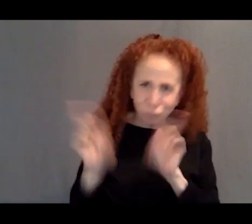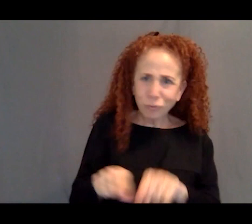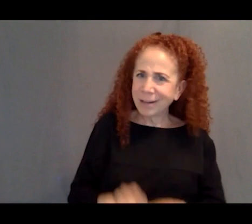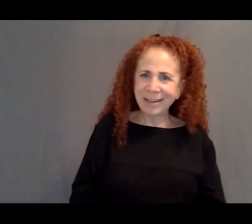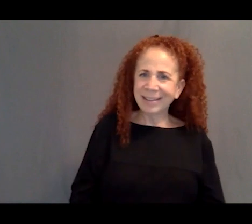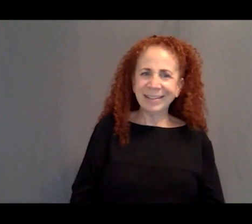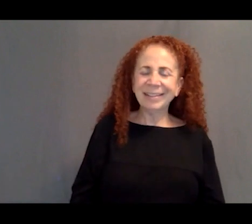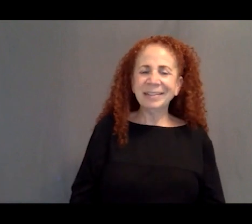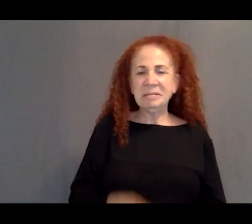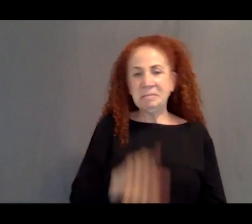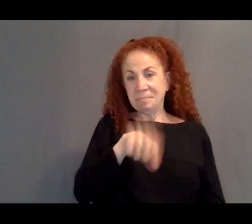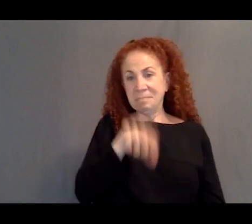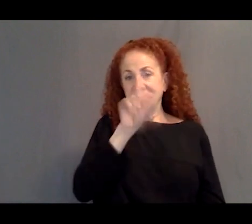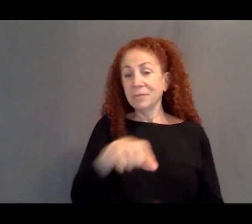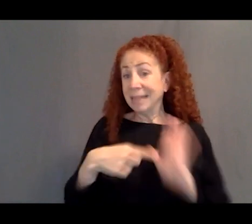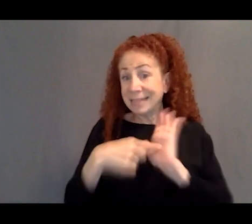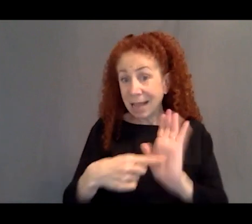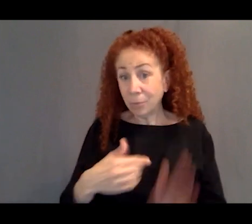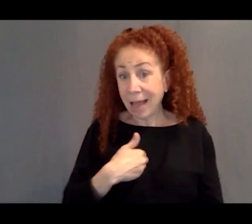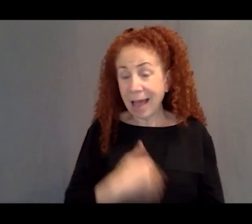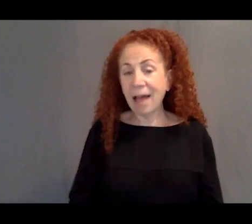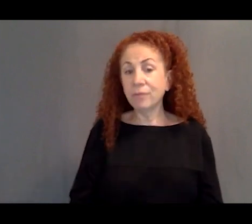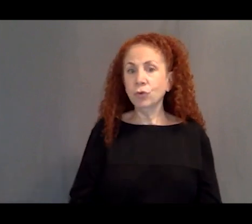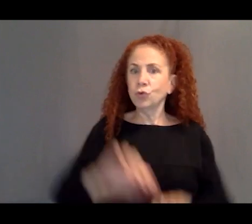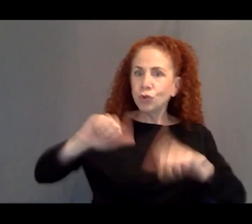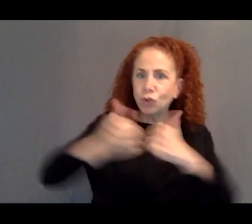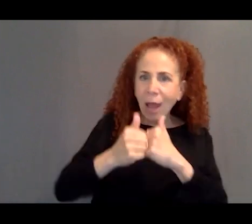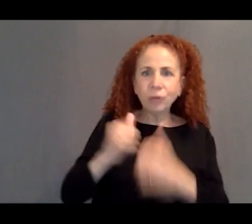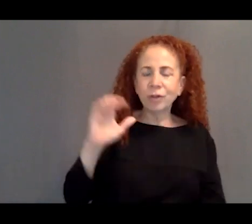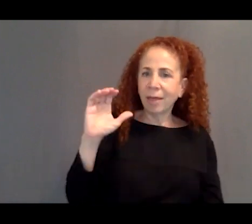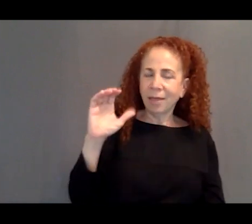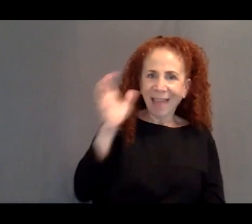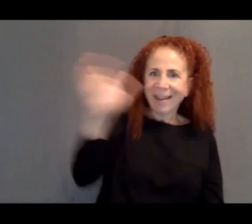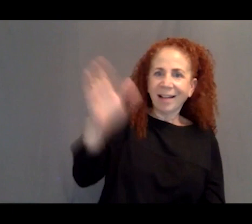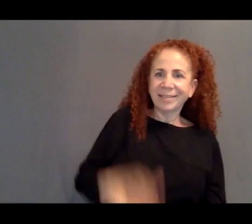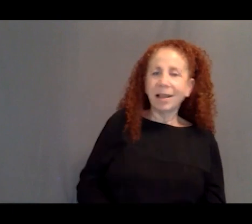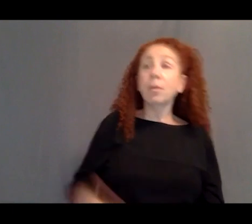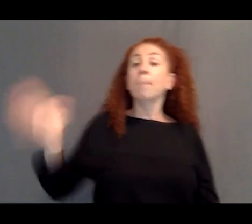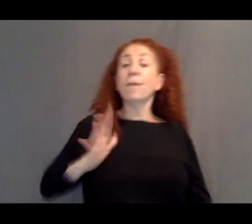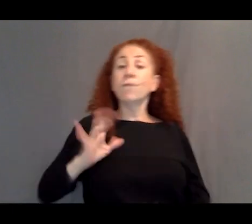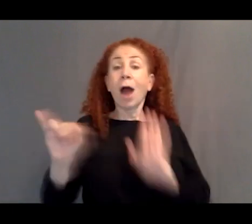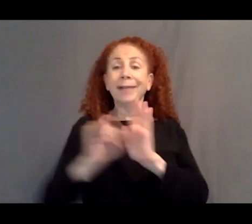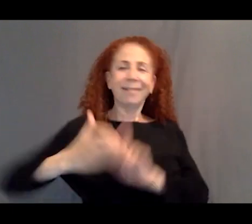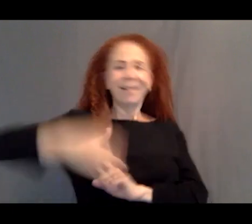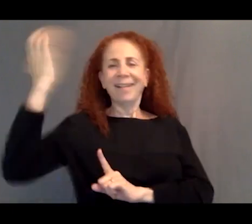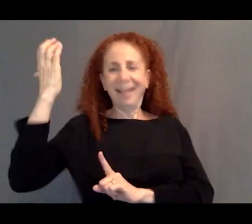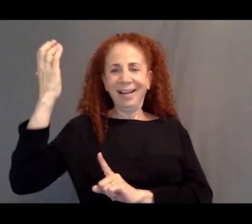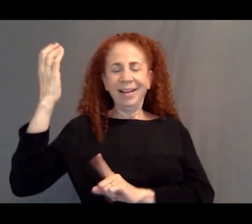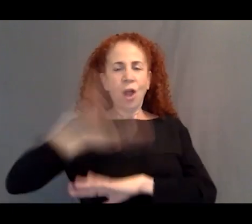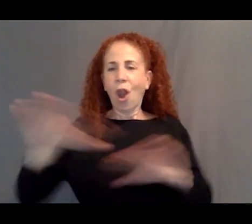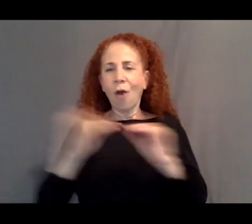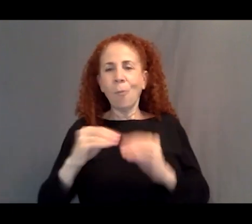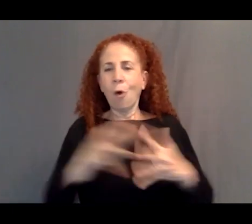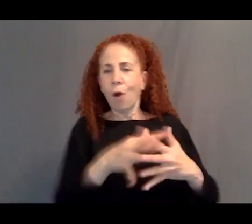assimilation narrative. So these examples that challenge this assumption of shedding right? And they point to tensions between